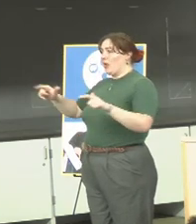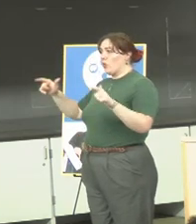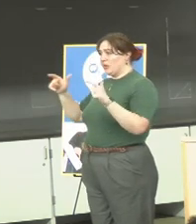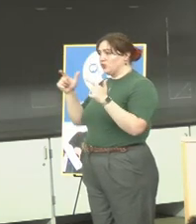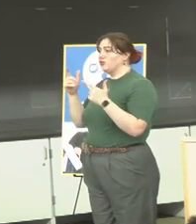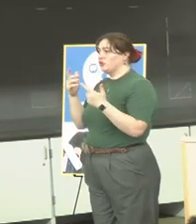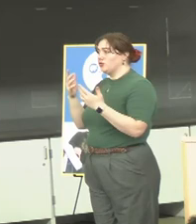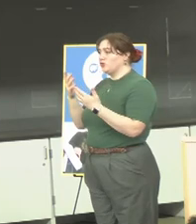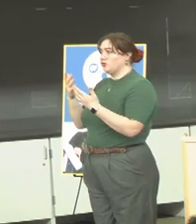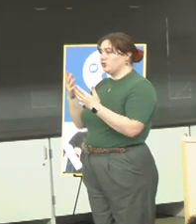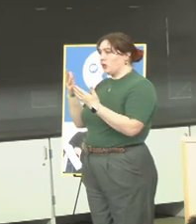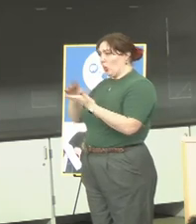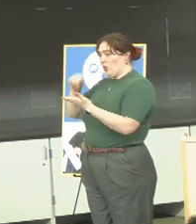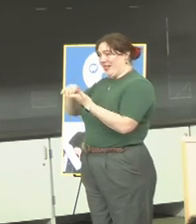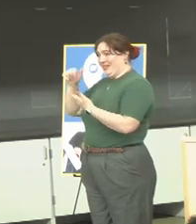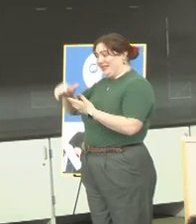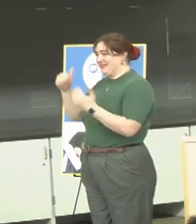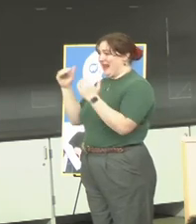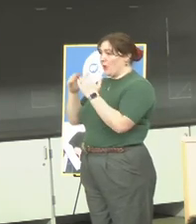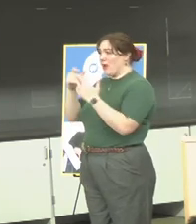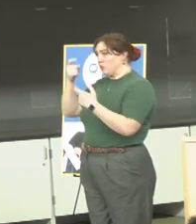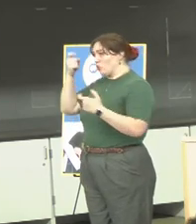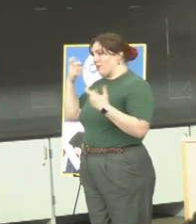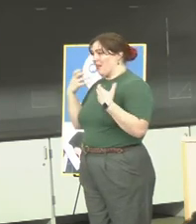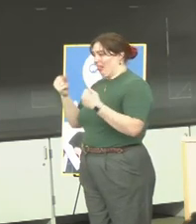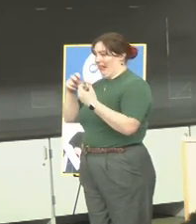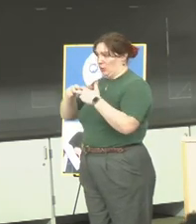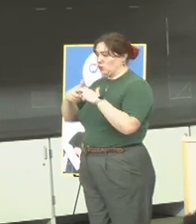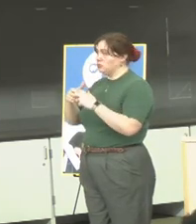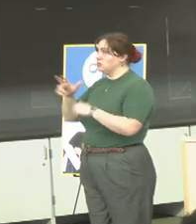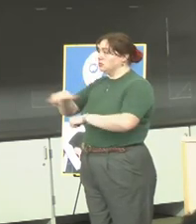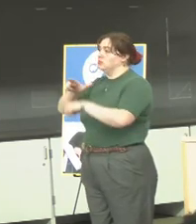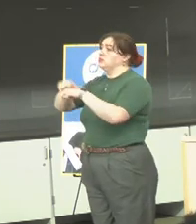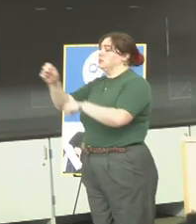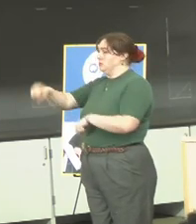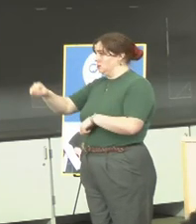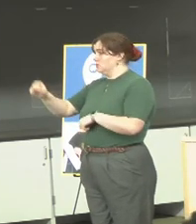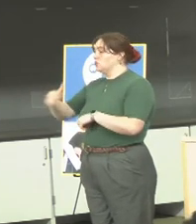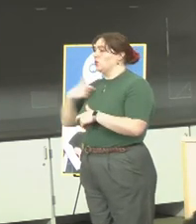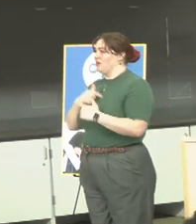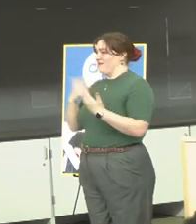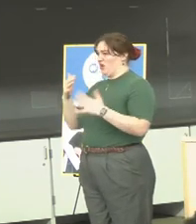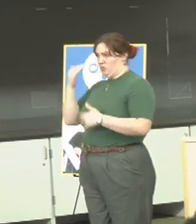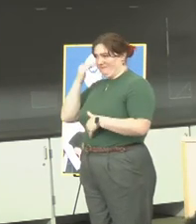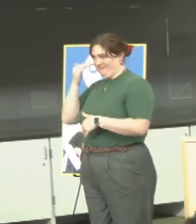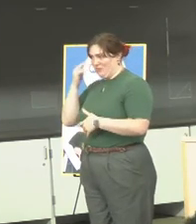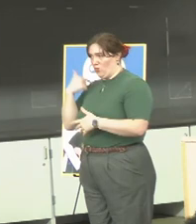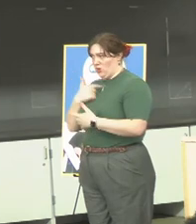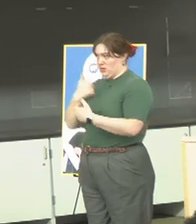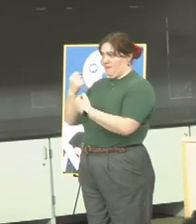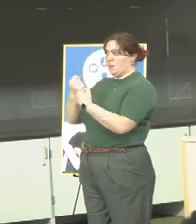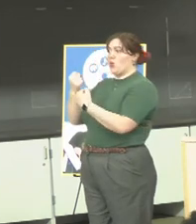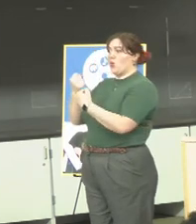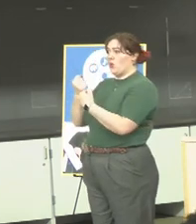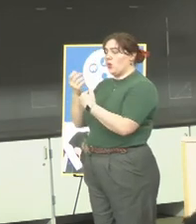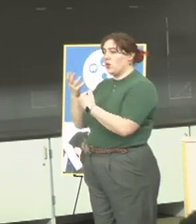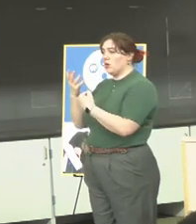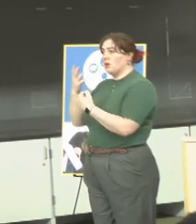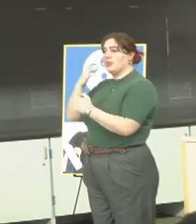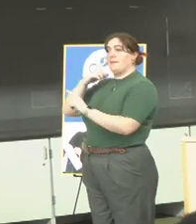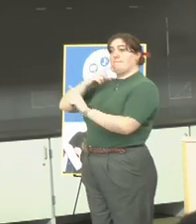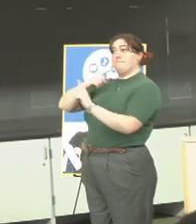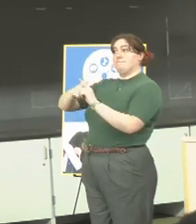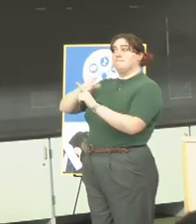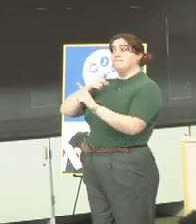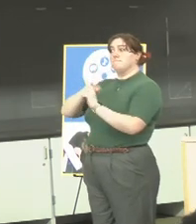trauma healing issue, absolutely. So we are aware of and supportive of the positive